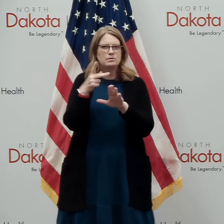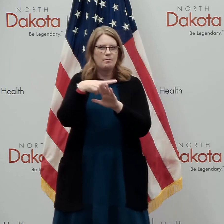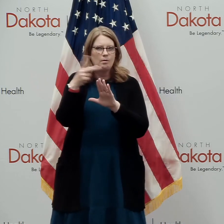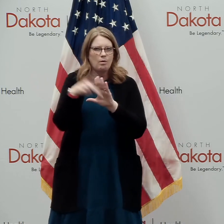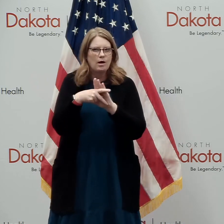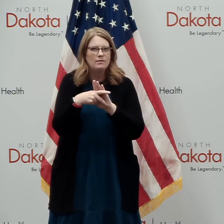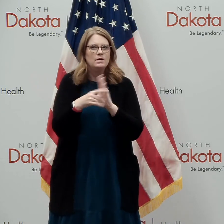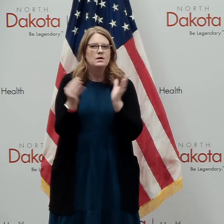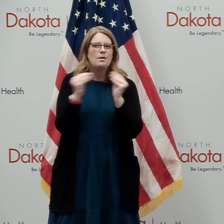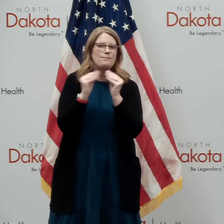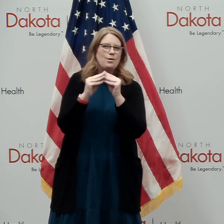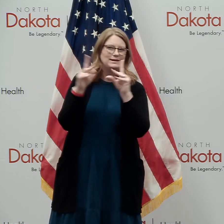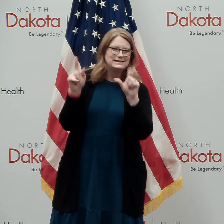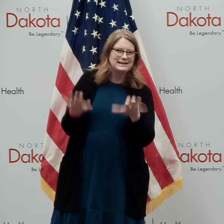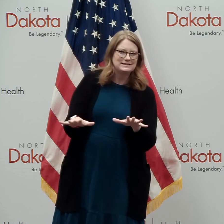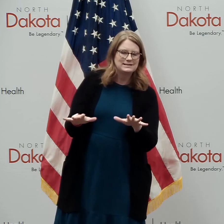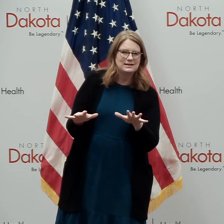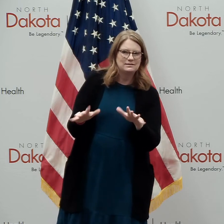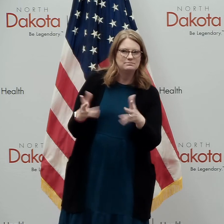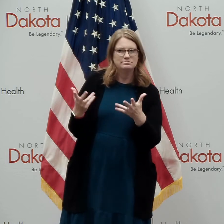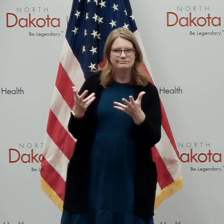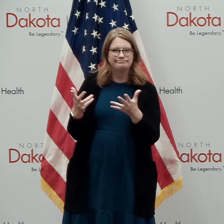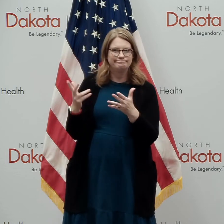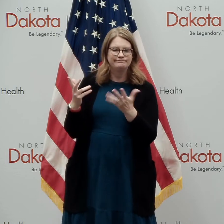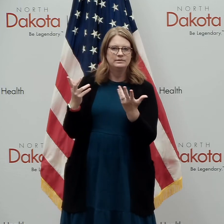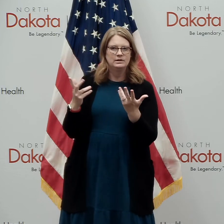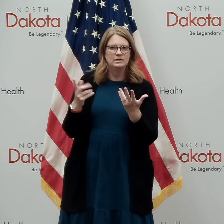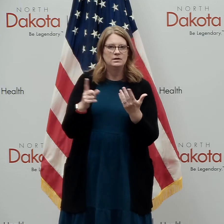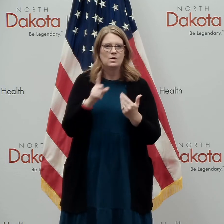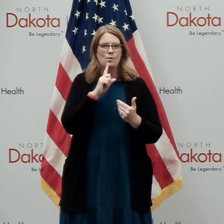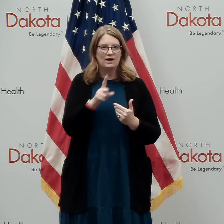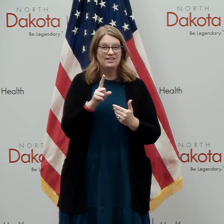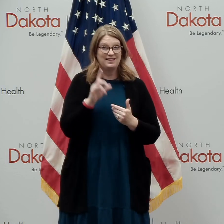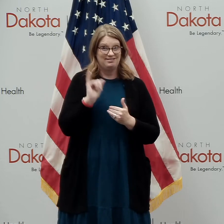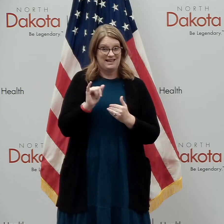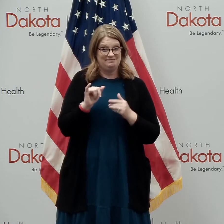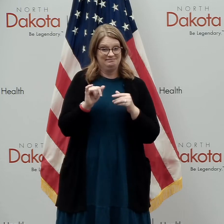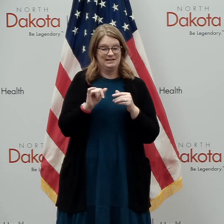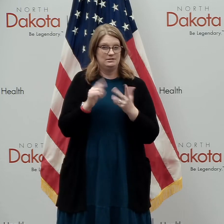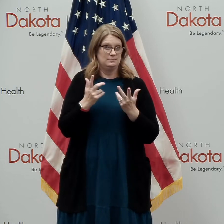higher education testing done, because we want to keep driving that testing